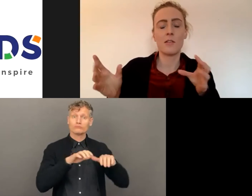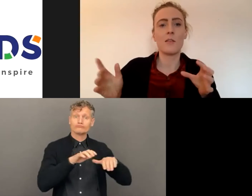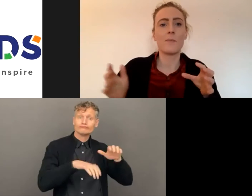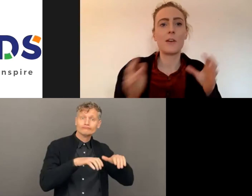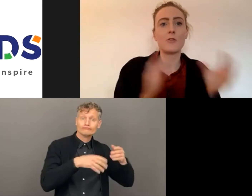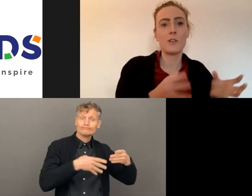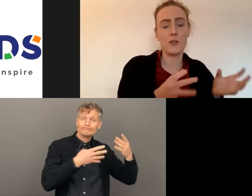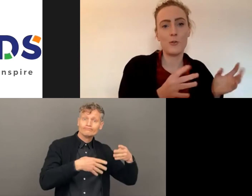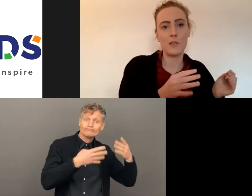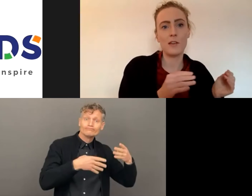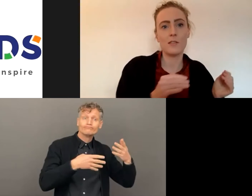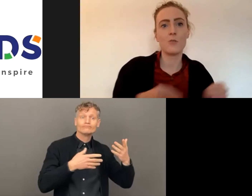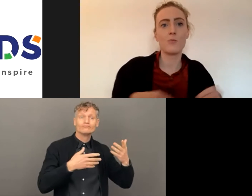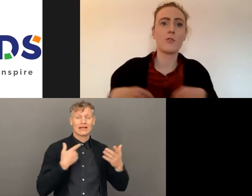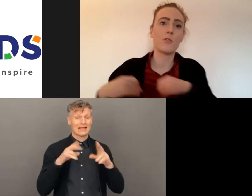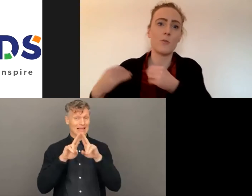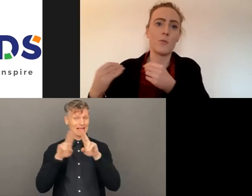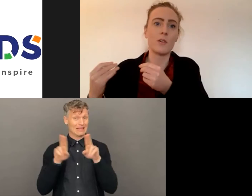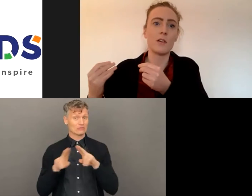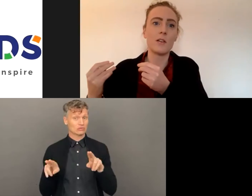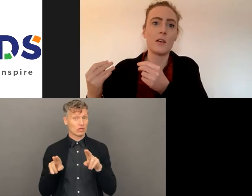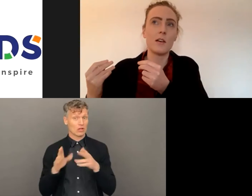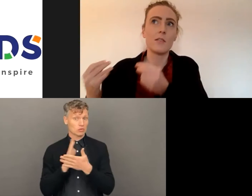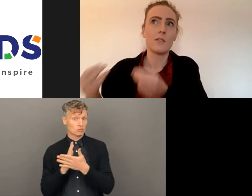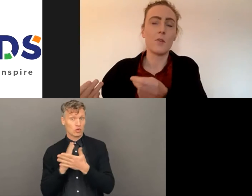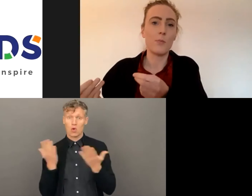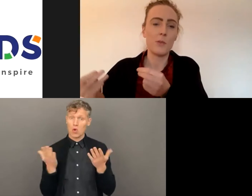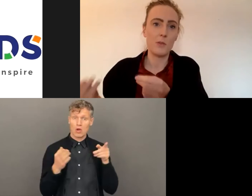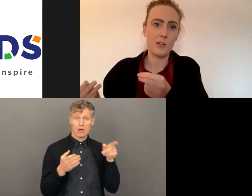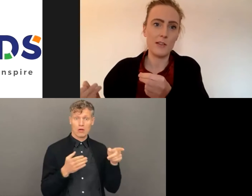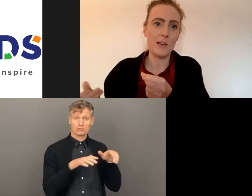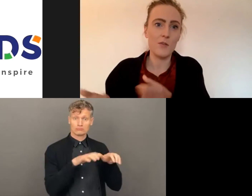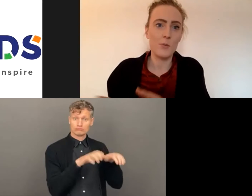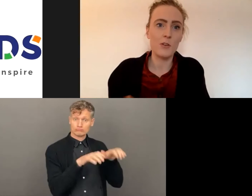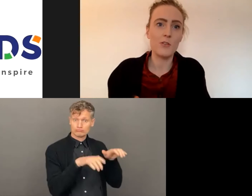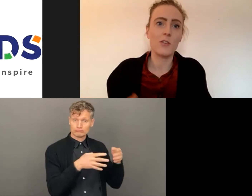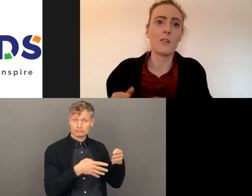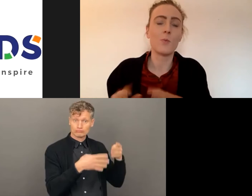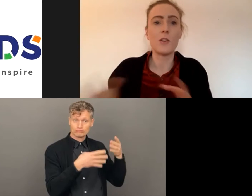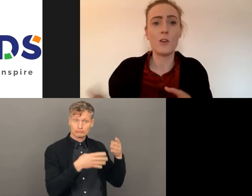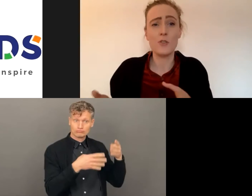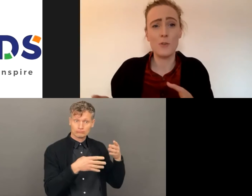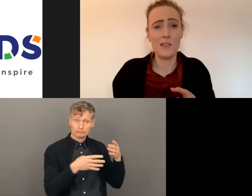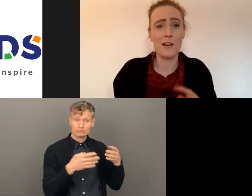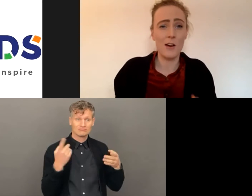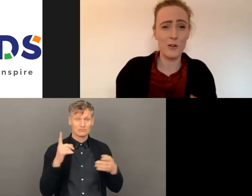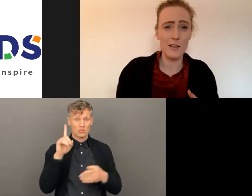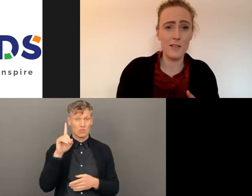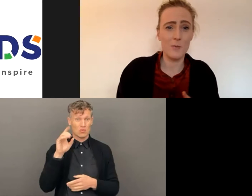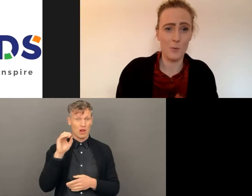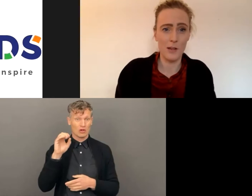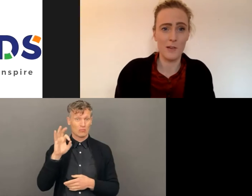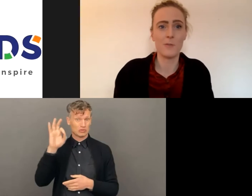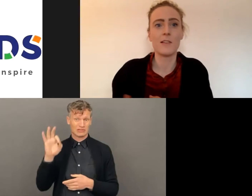the international sign interpreters or the speech-to-text reporters are 100%